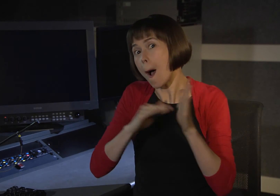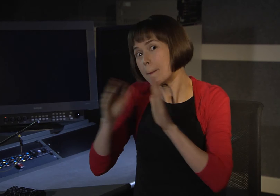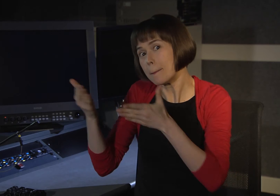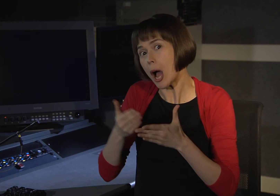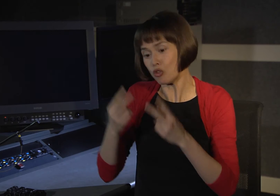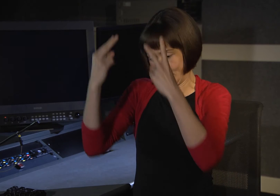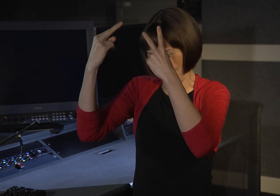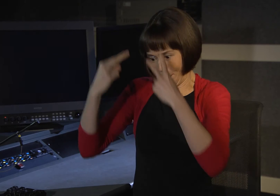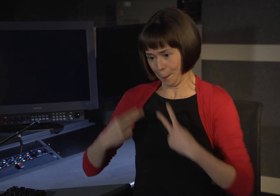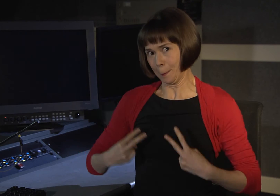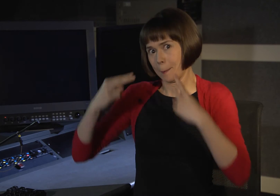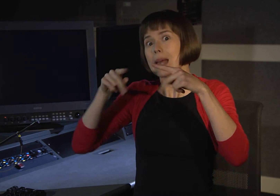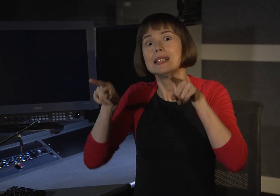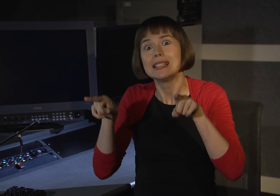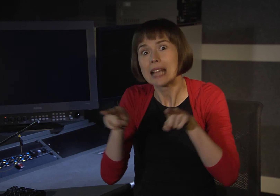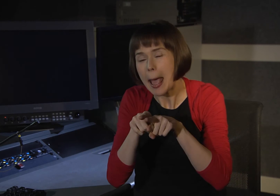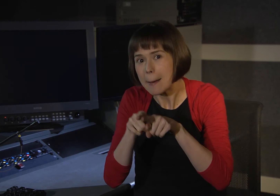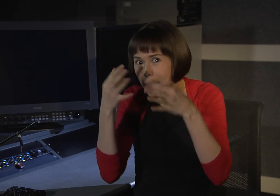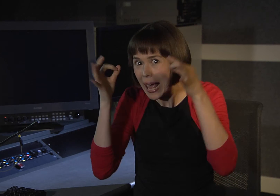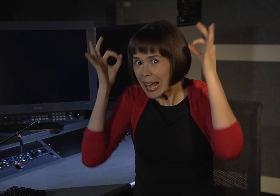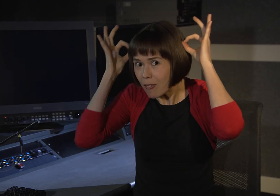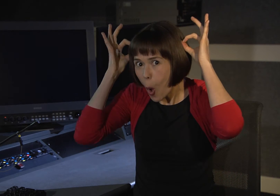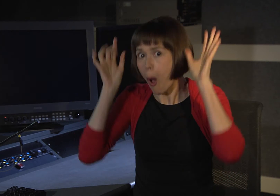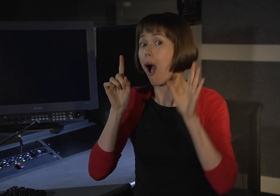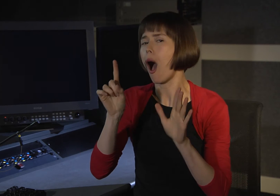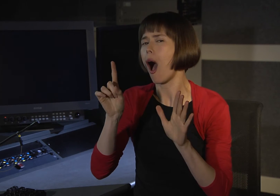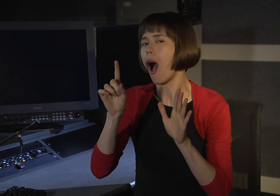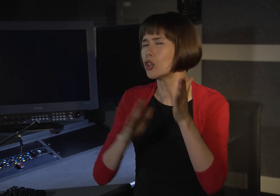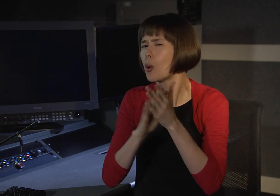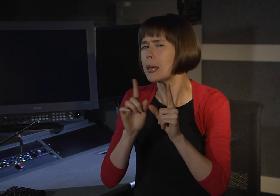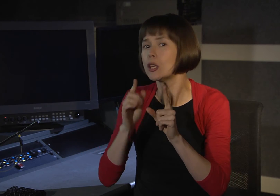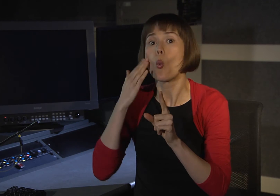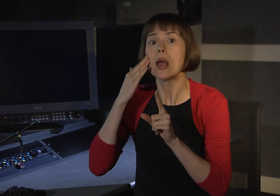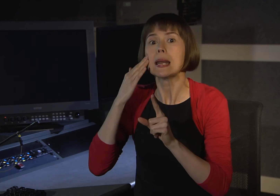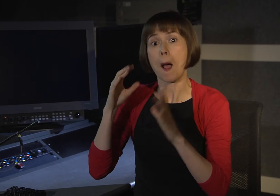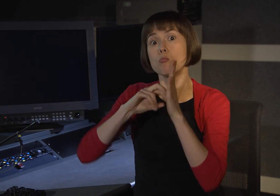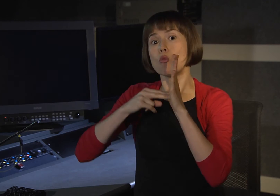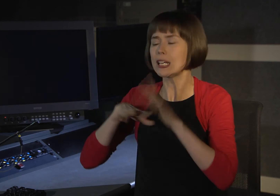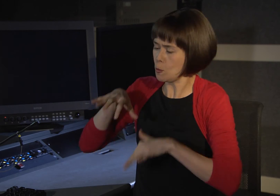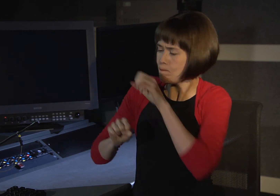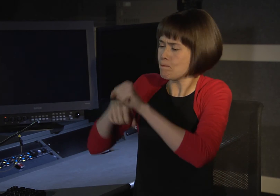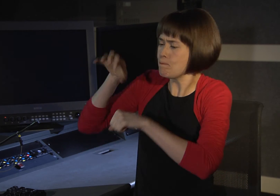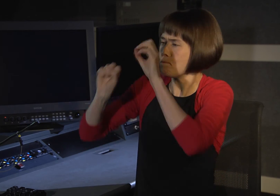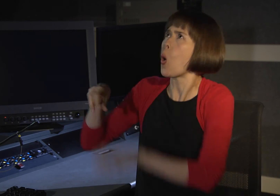on, which means that if you looked at Margaret with those clothes on, you would be easily forgiven for thinking that that is